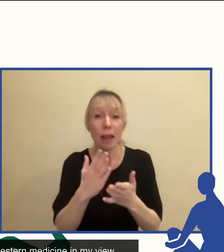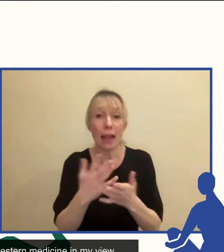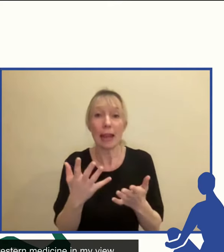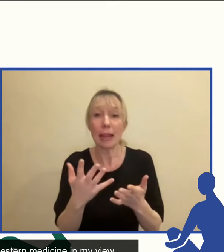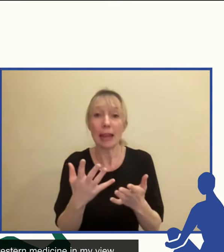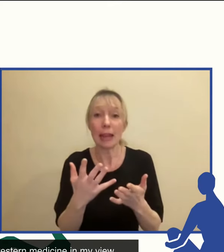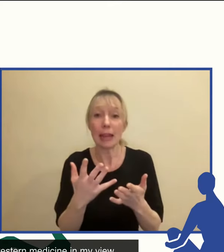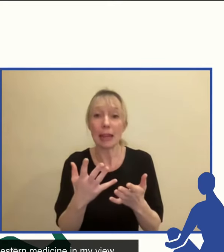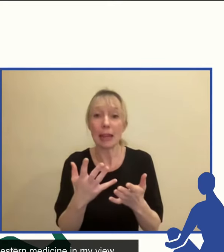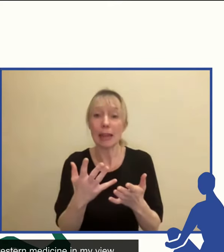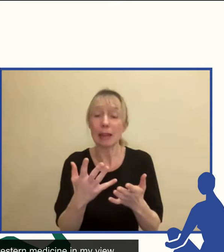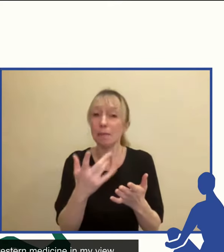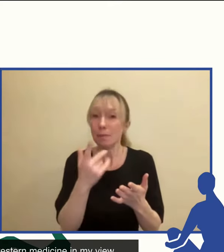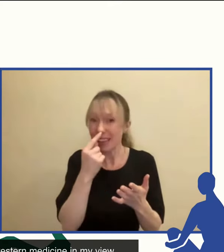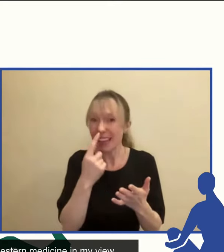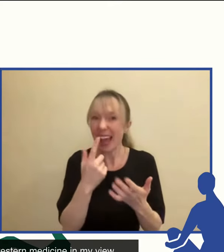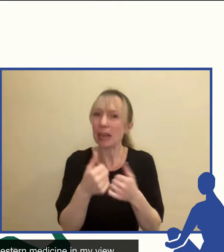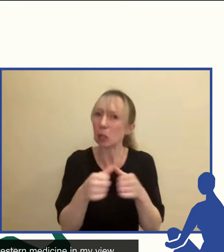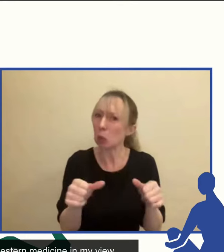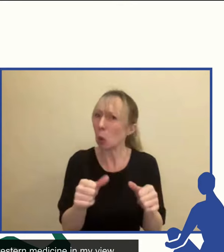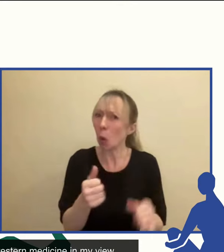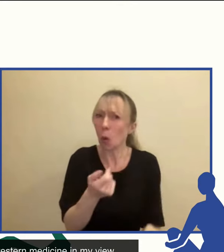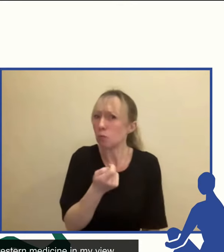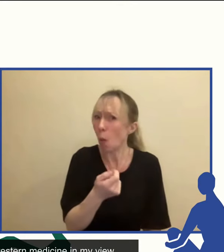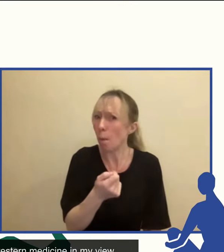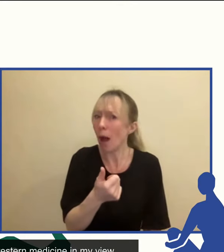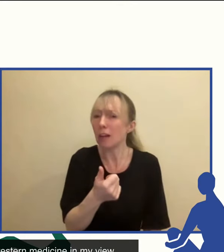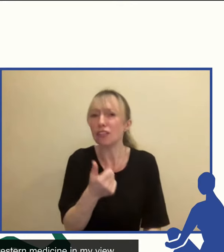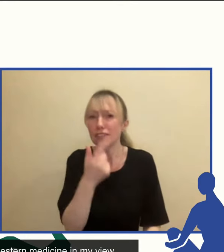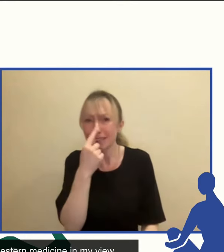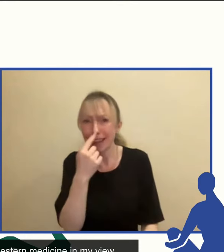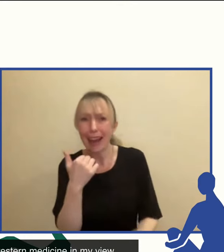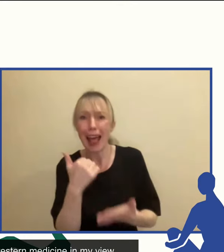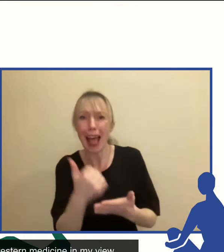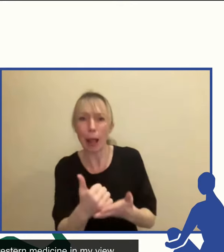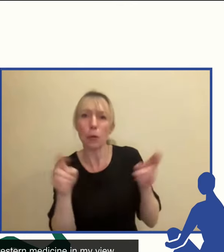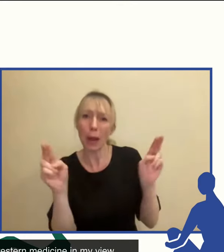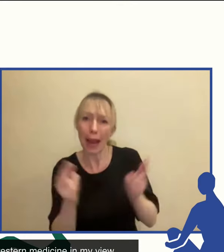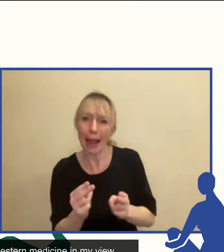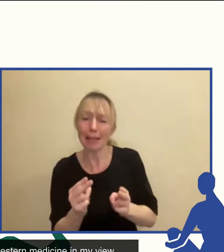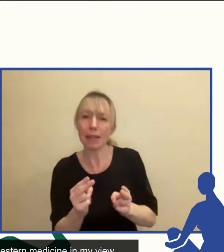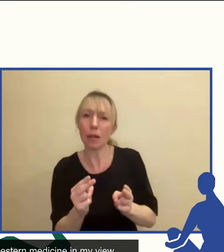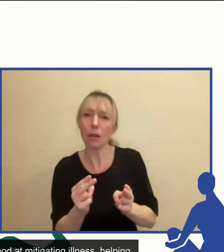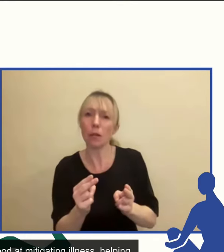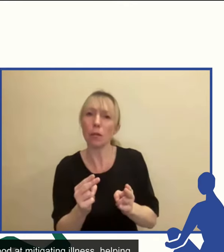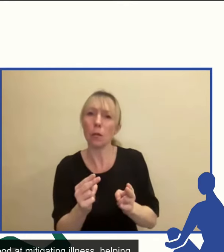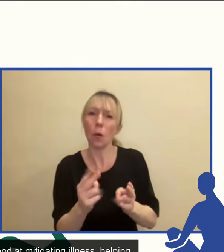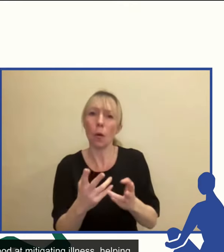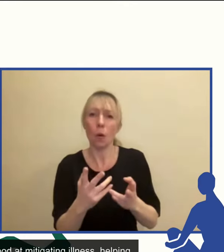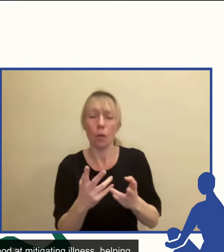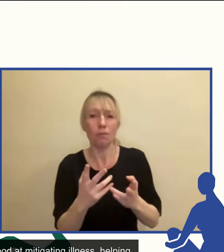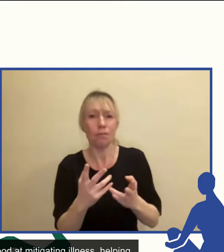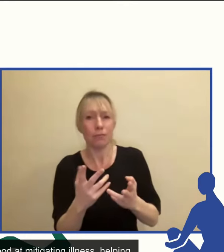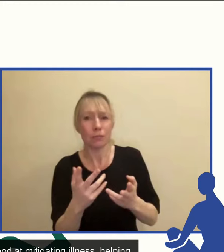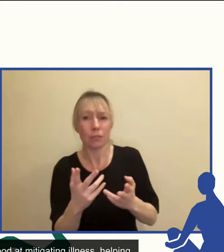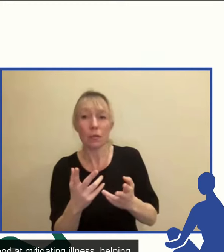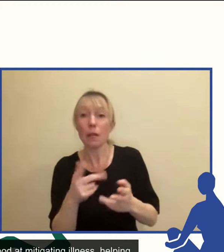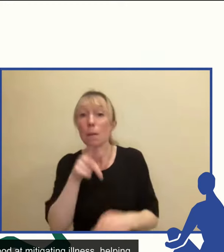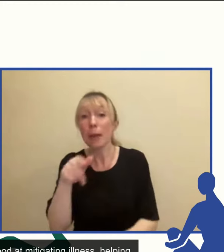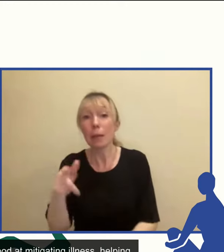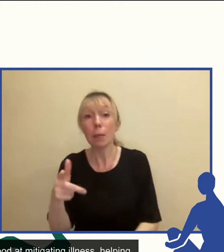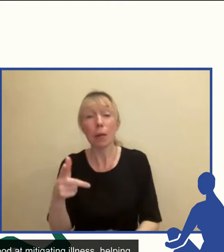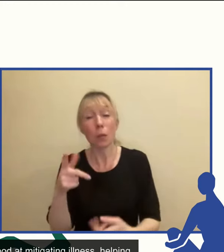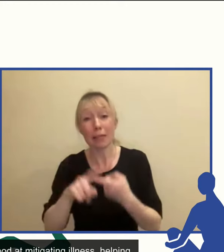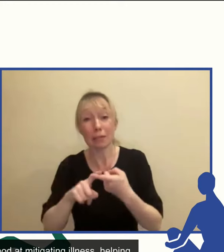mitigating illness, palliating illness, helping with symptoms. For those of my patients with terminal illness or incurable